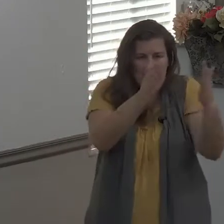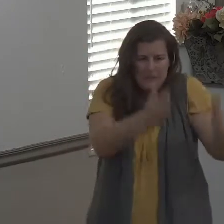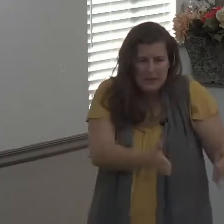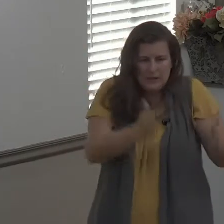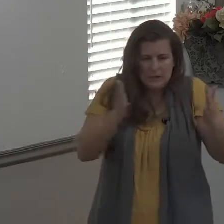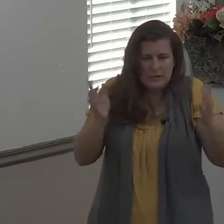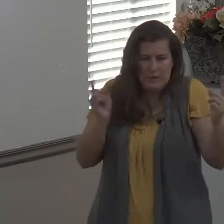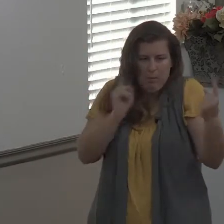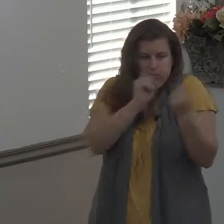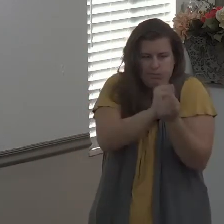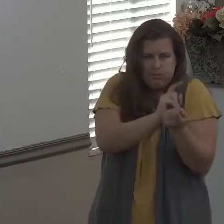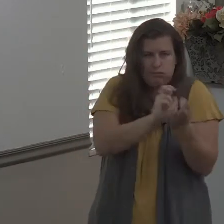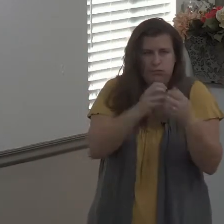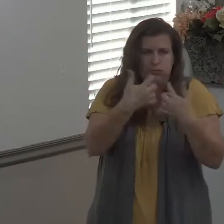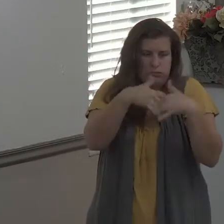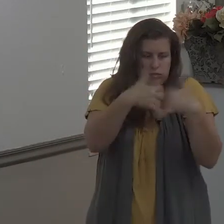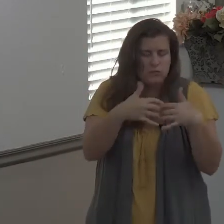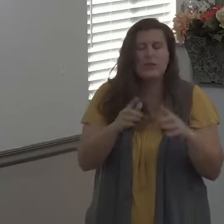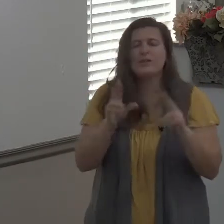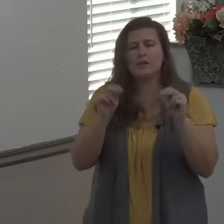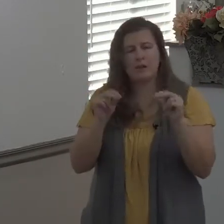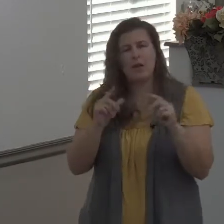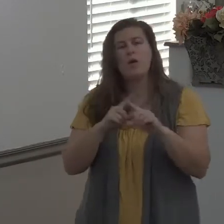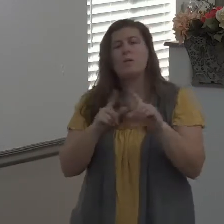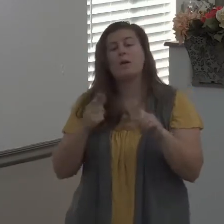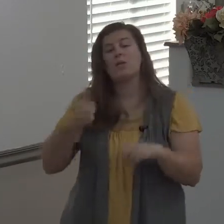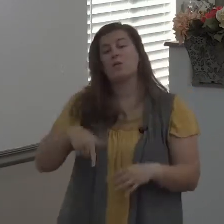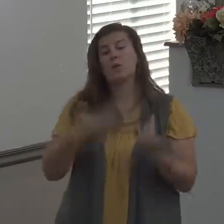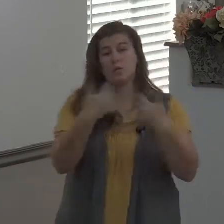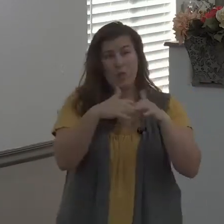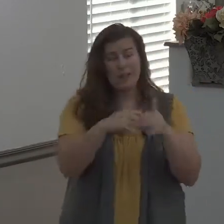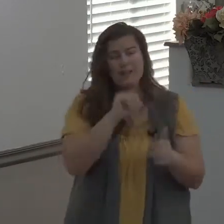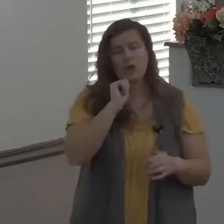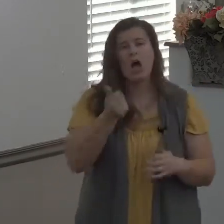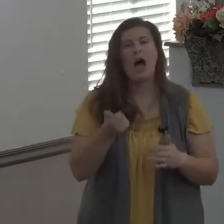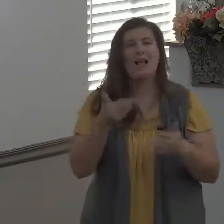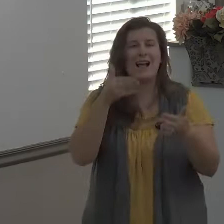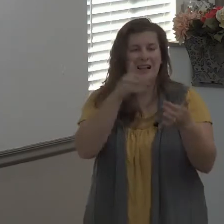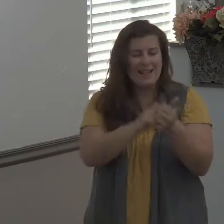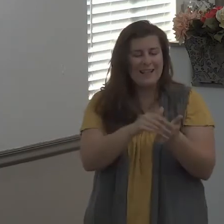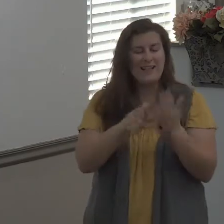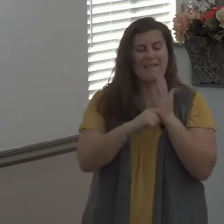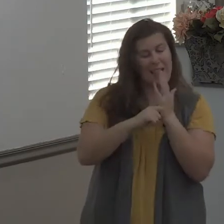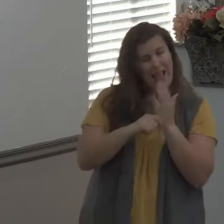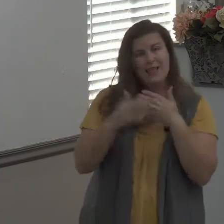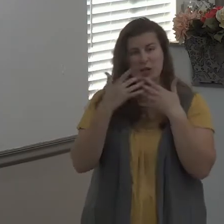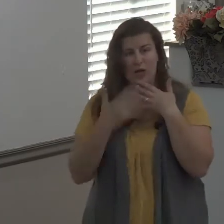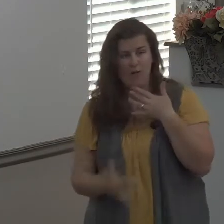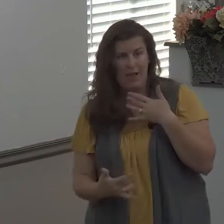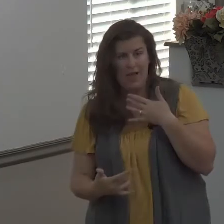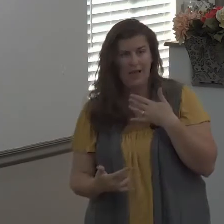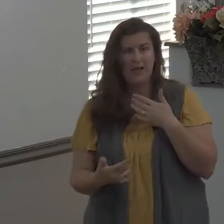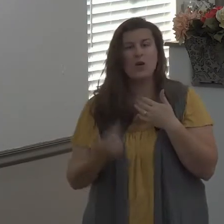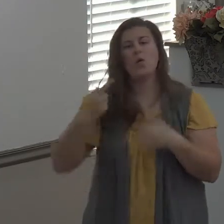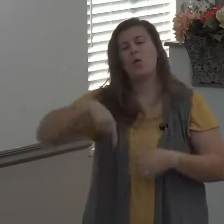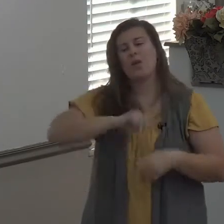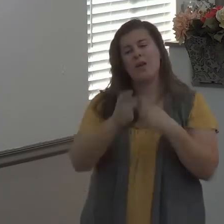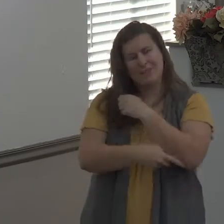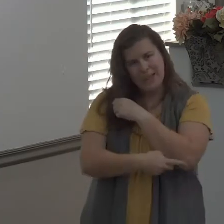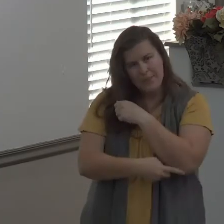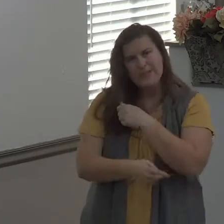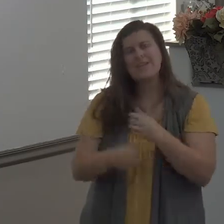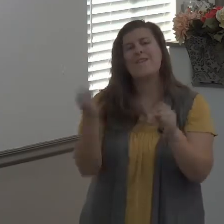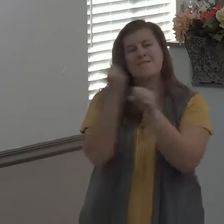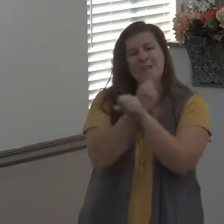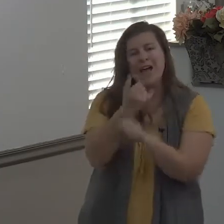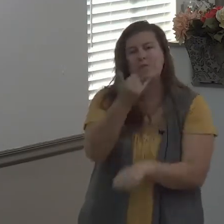seated. This isn't a physical battle. It's a spiritual battle. But we wrestle not against flesh and